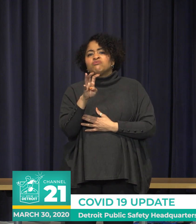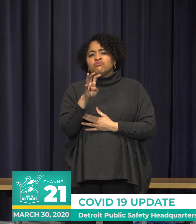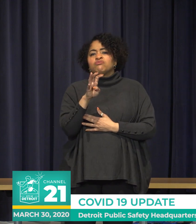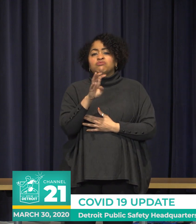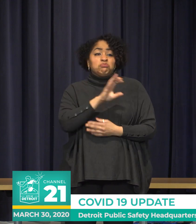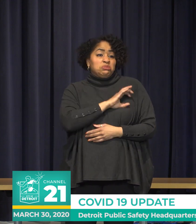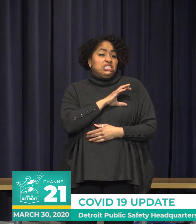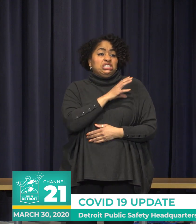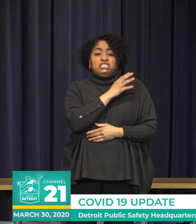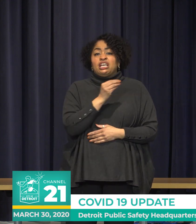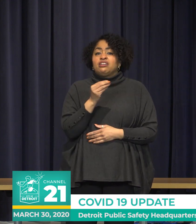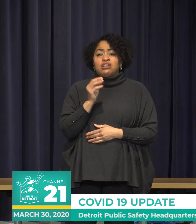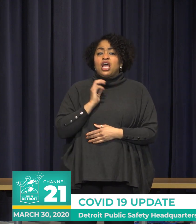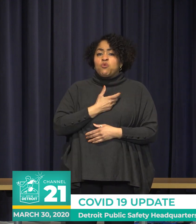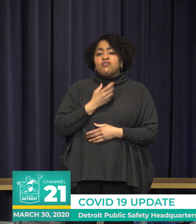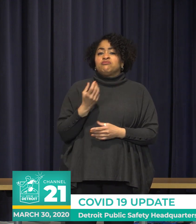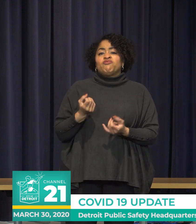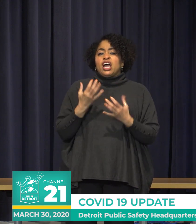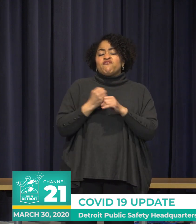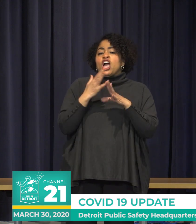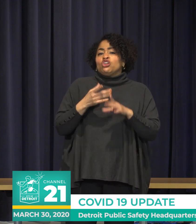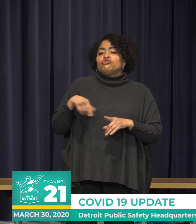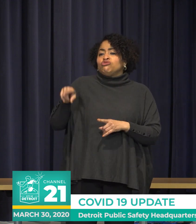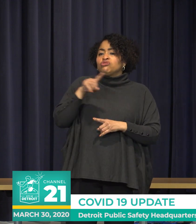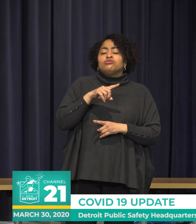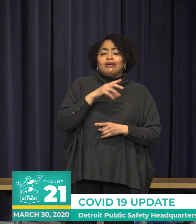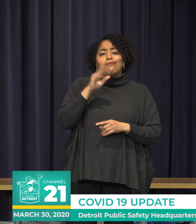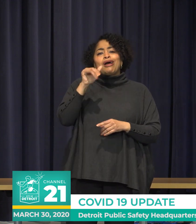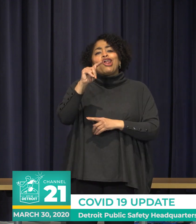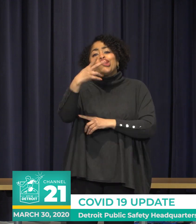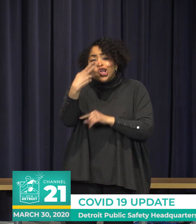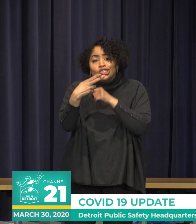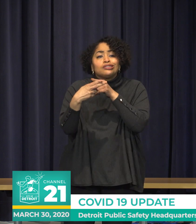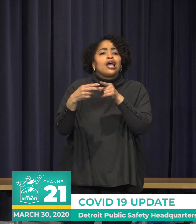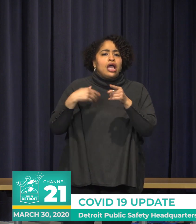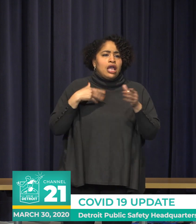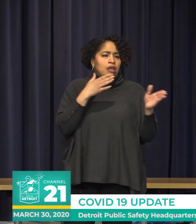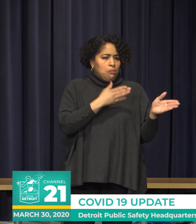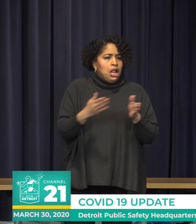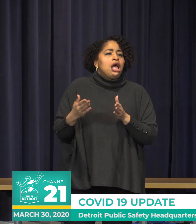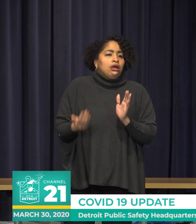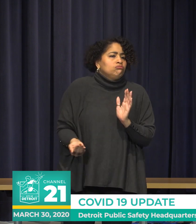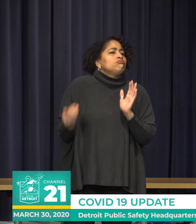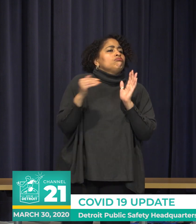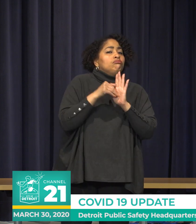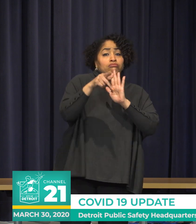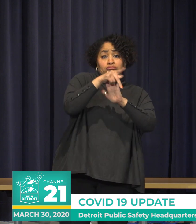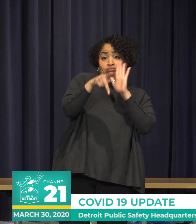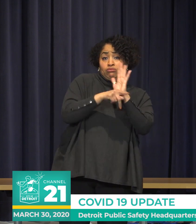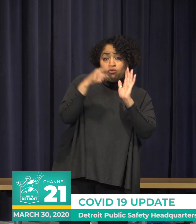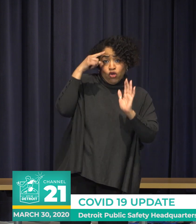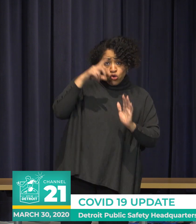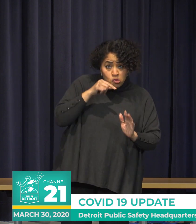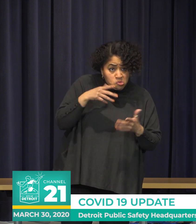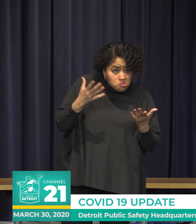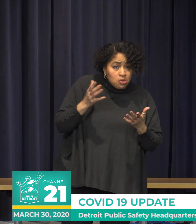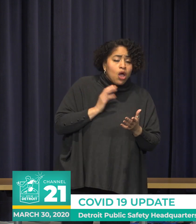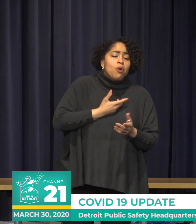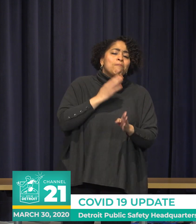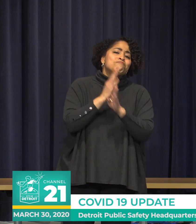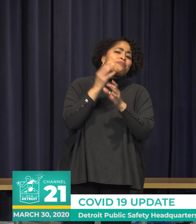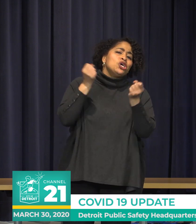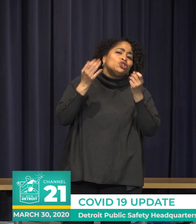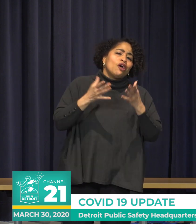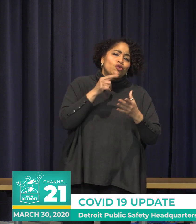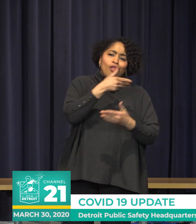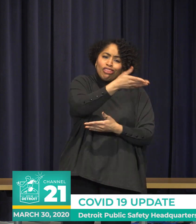firefighters and police officers. And then by Thursday, I intend to extend the same policy to our bus drivers, who are also out there on